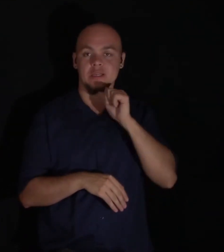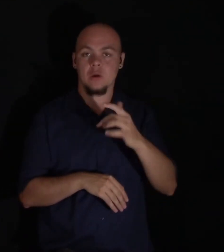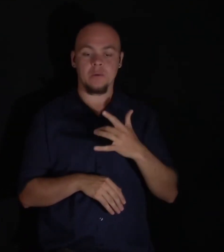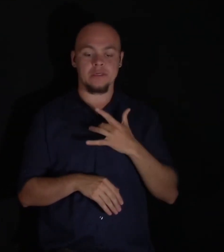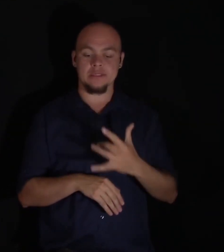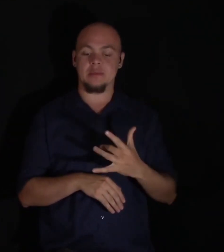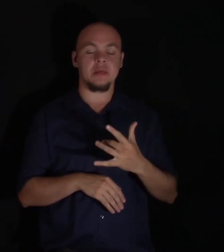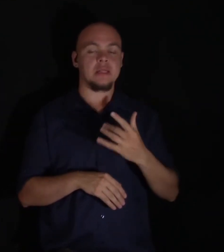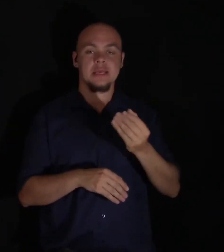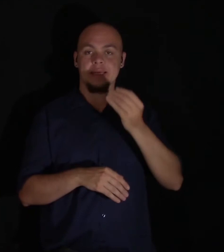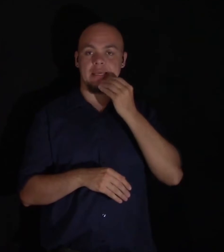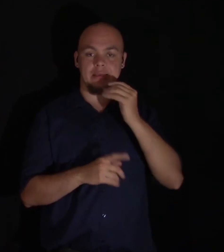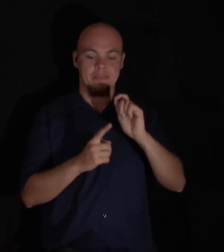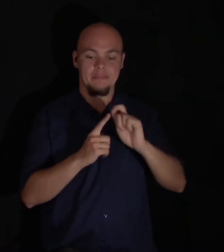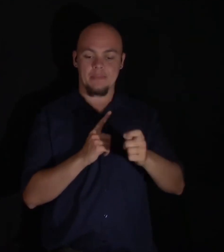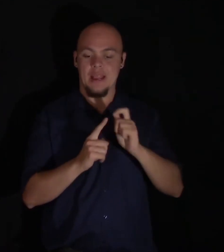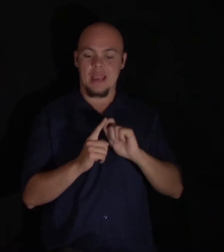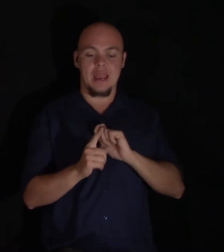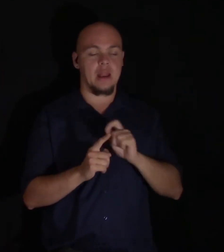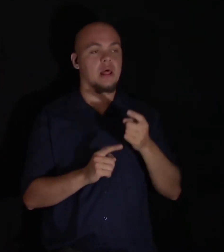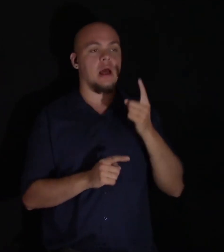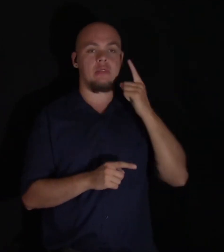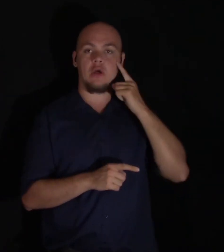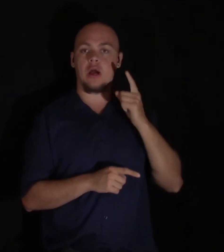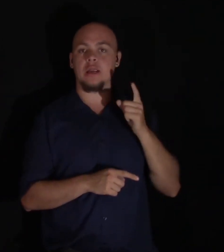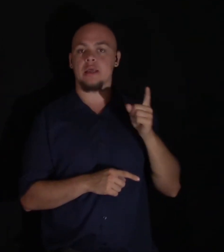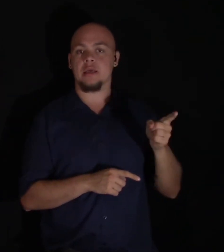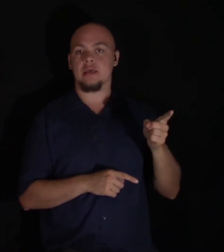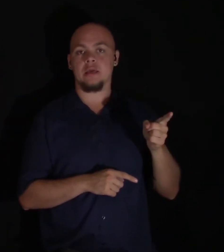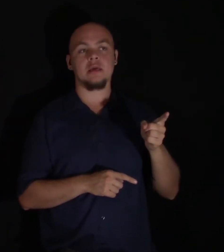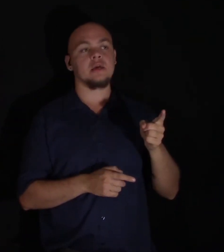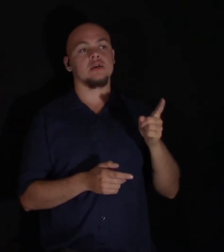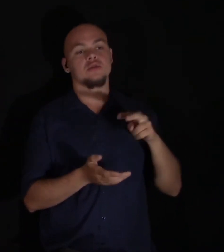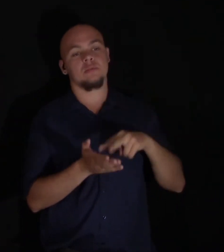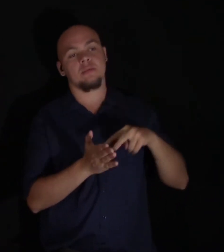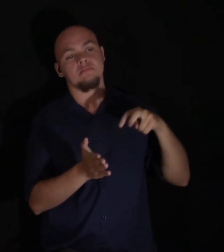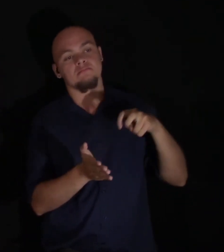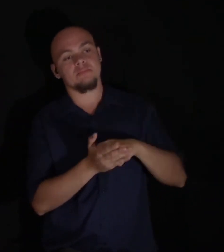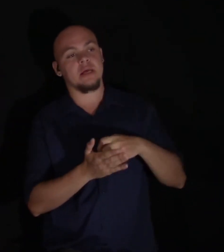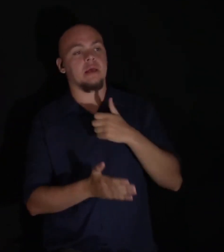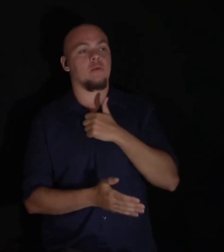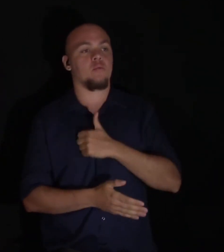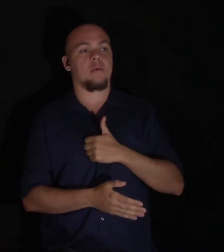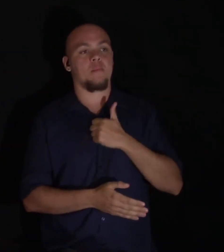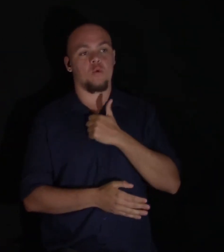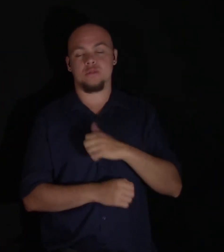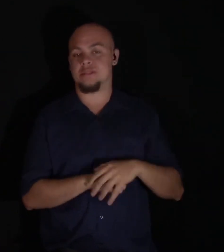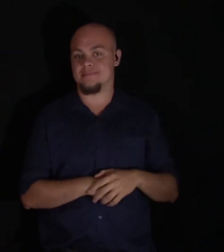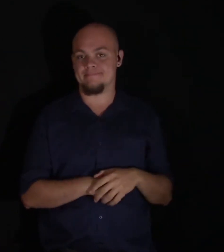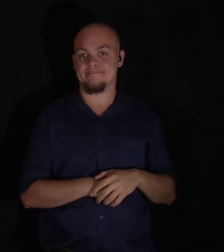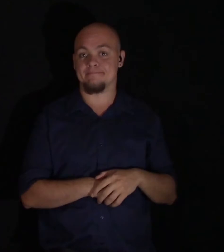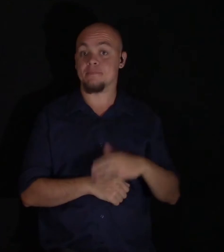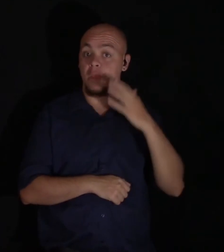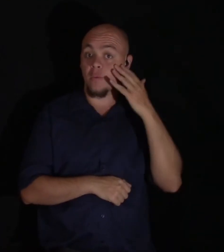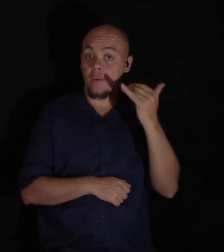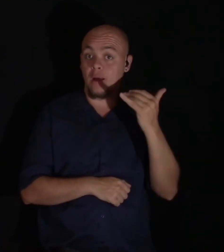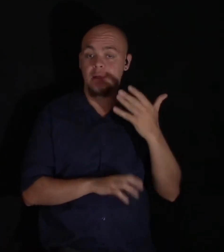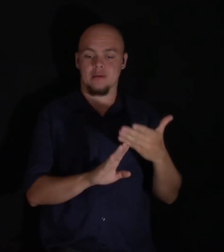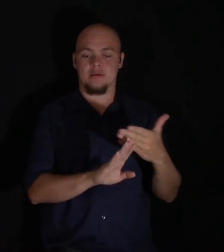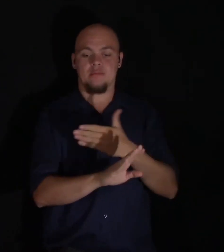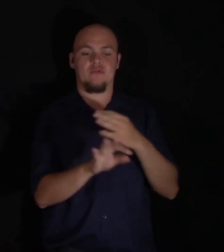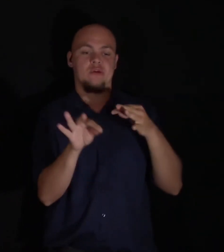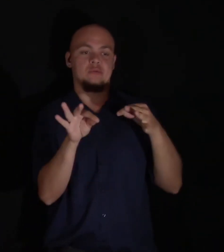makes banana bread. And I thought he should be down on his knees with remorse because we've talked about this